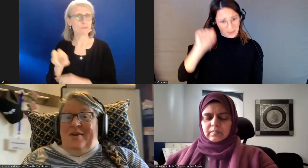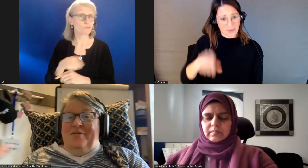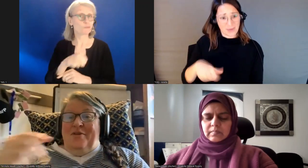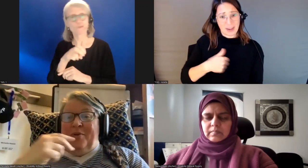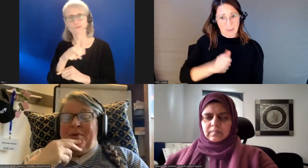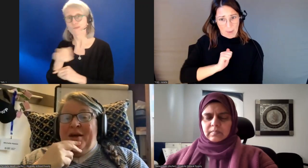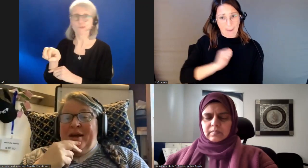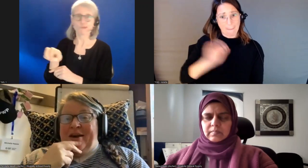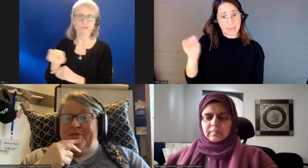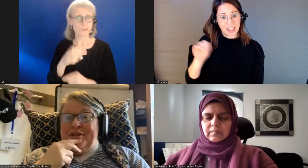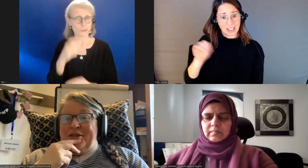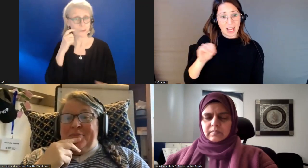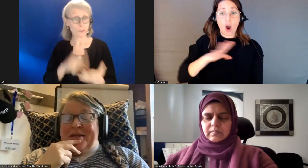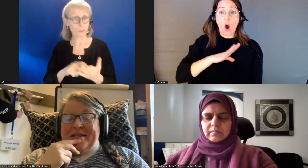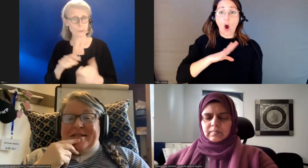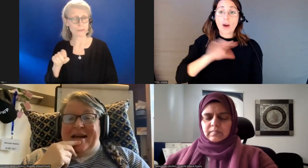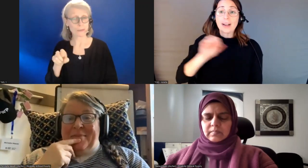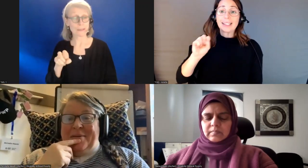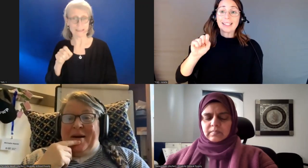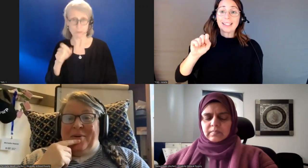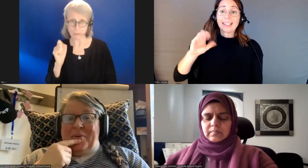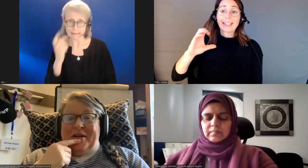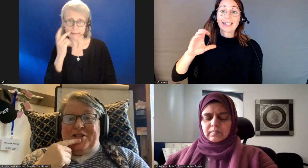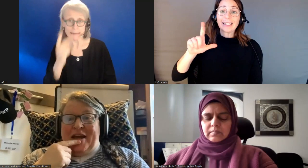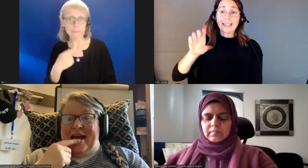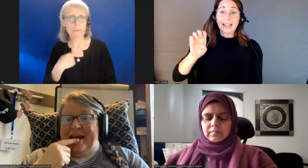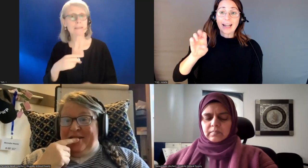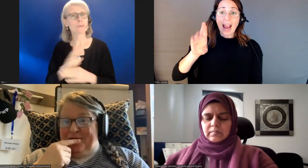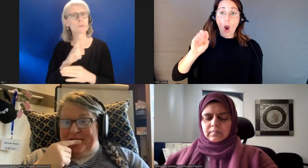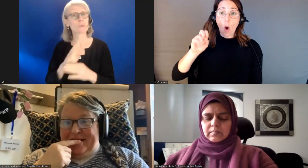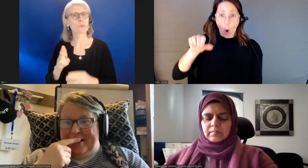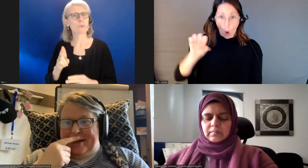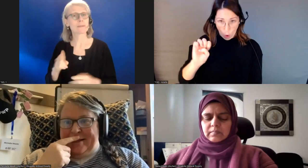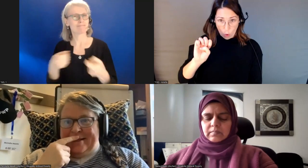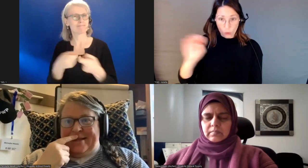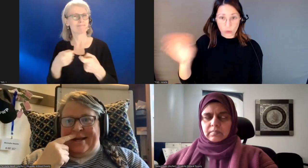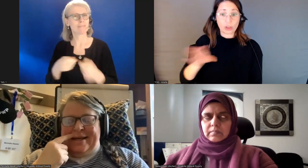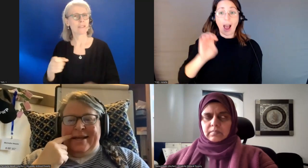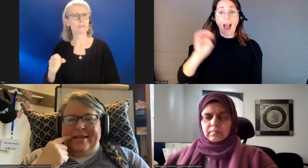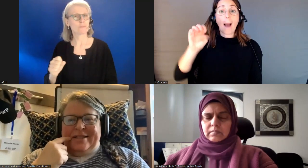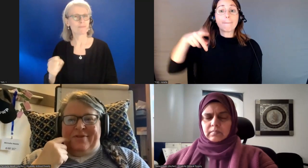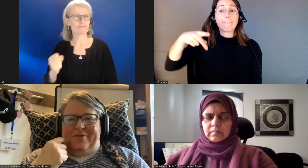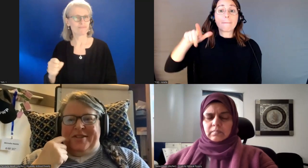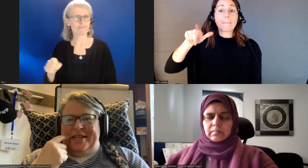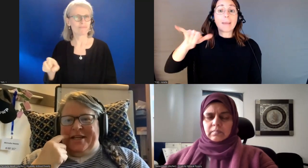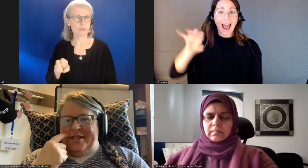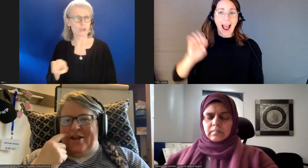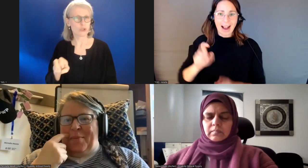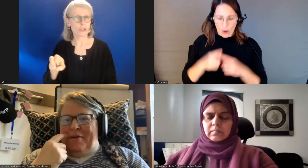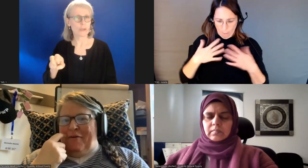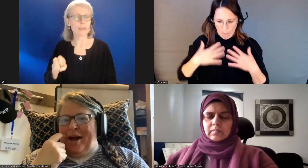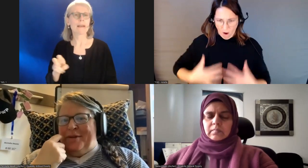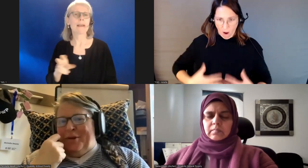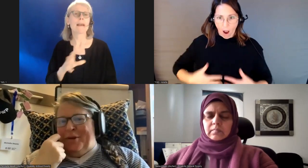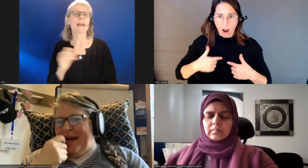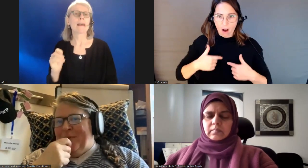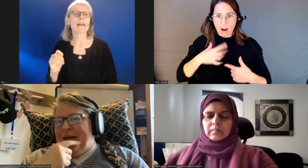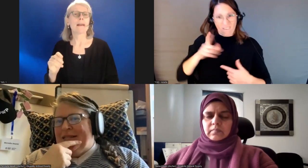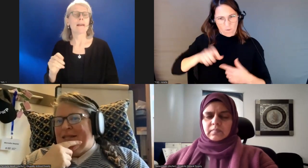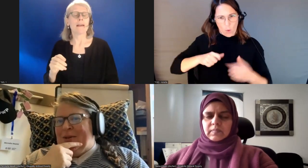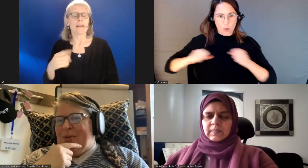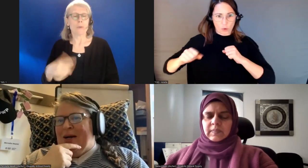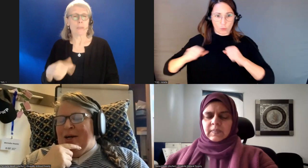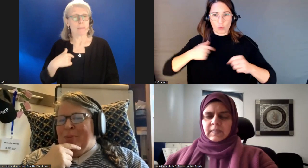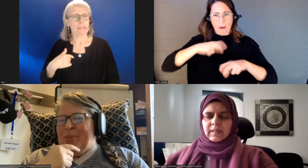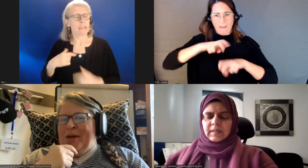if you have vision, because I am in a power wheelchair, and severe fatigue is not my friend, put it that